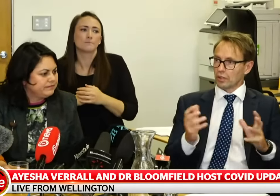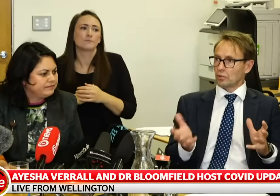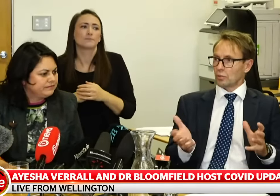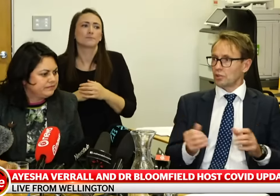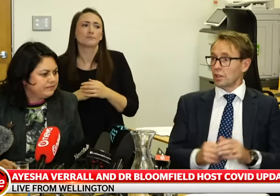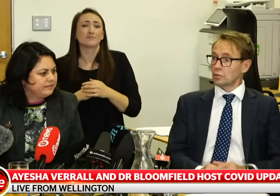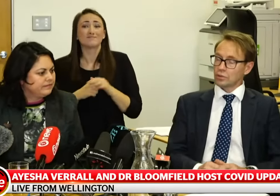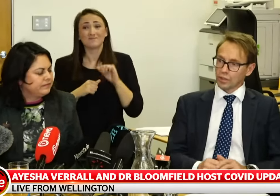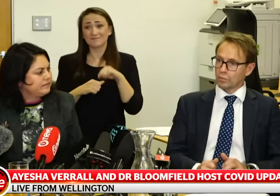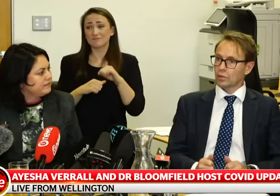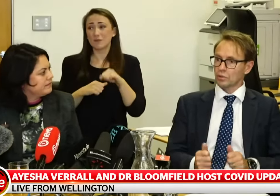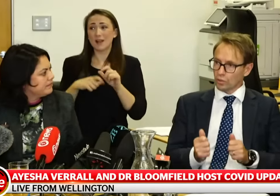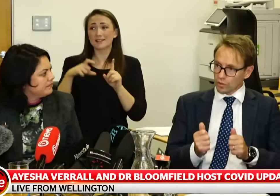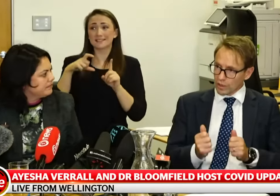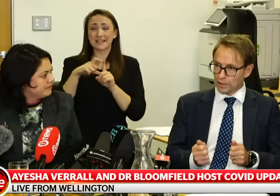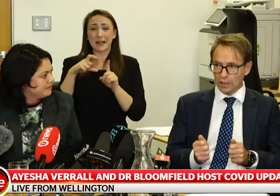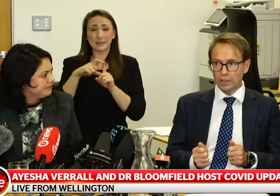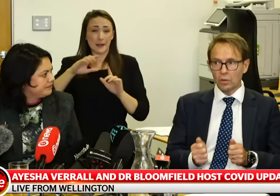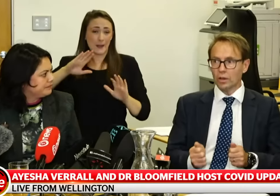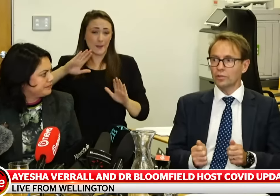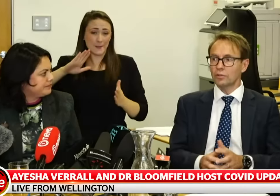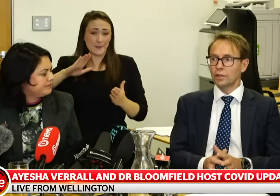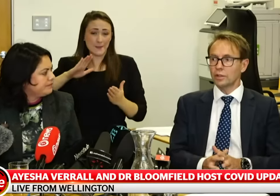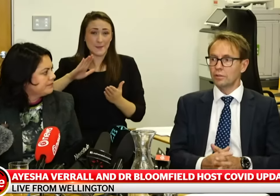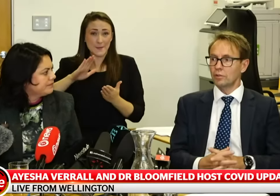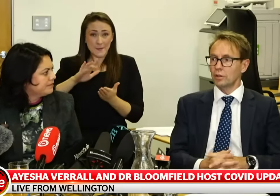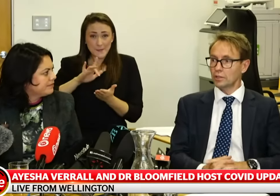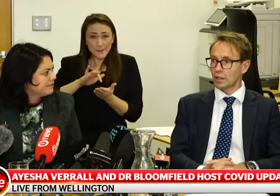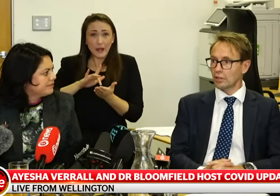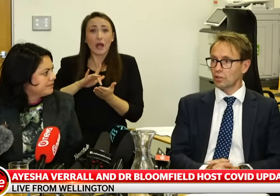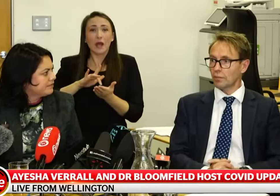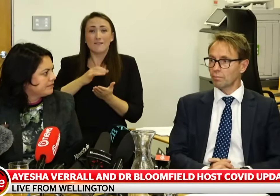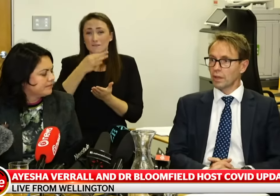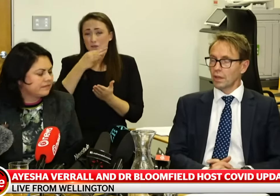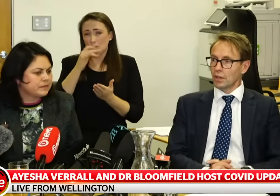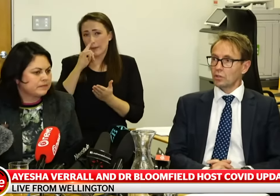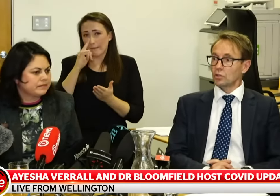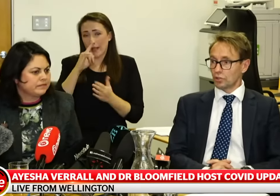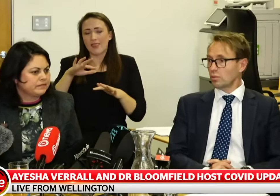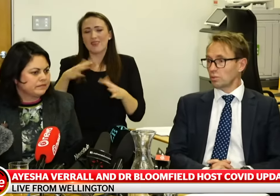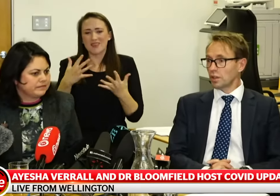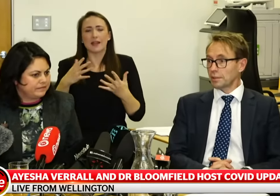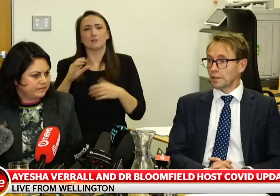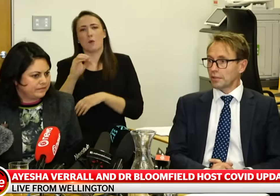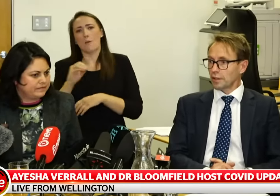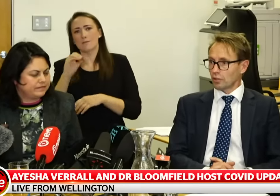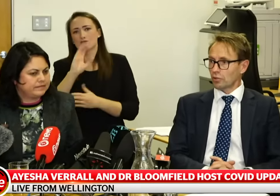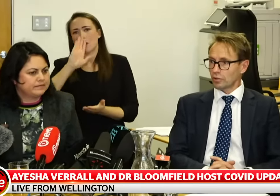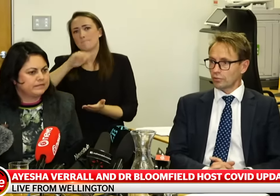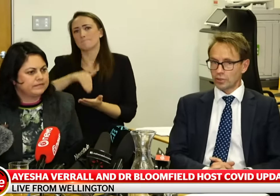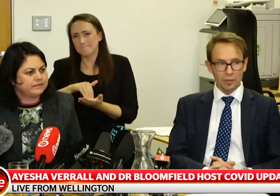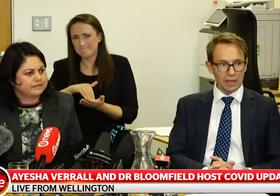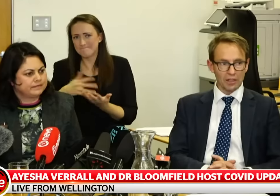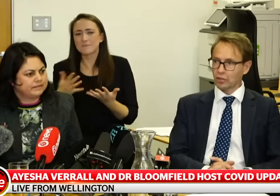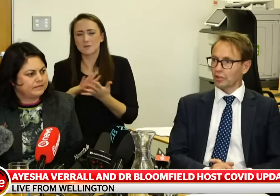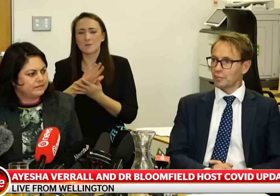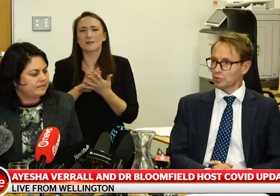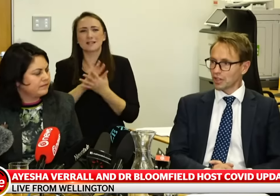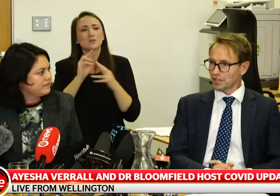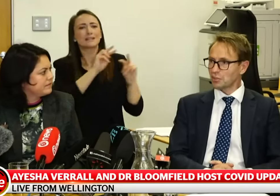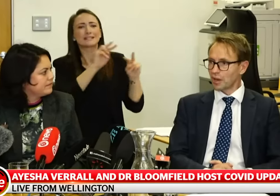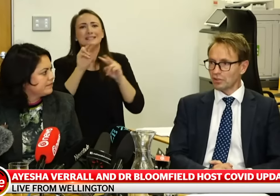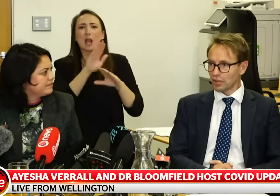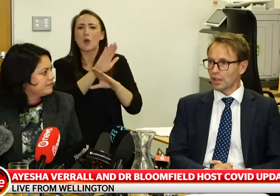so that's what we set out to achieve, because it was a clinically quite a severe variant, and you could see what was happening in other countries. And if you go back and look